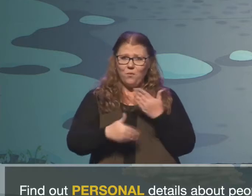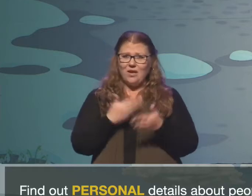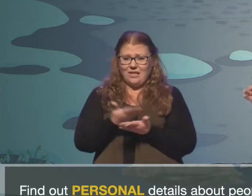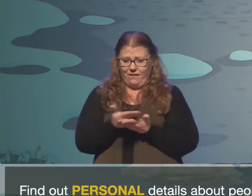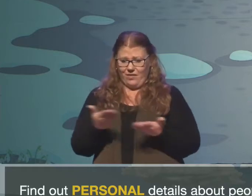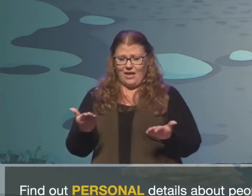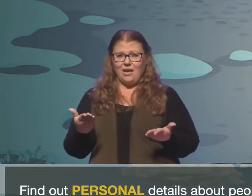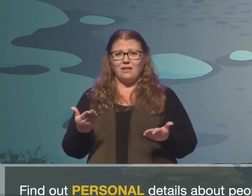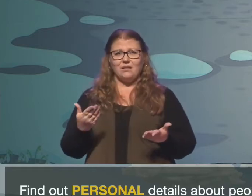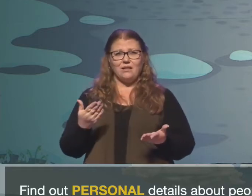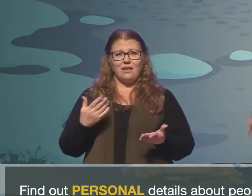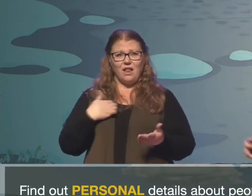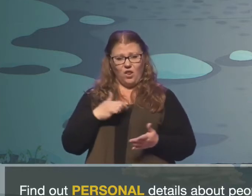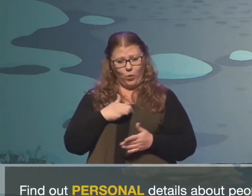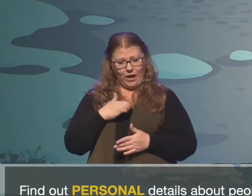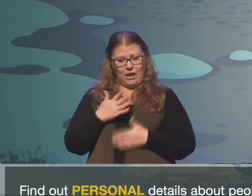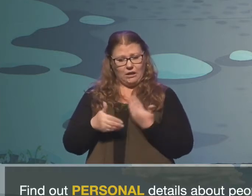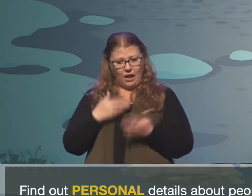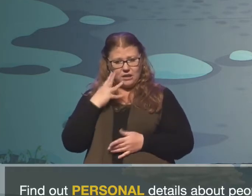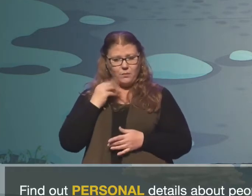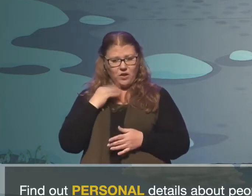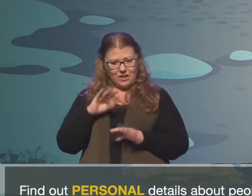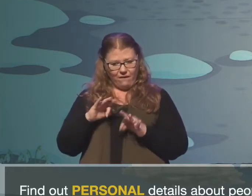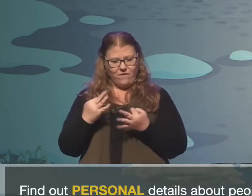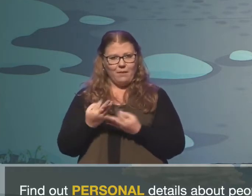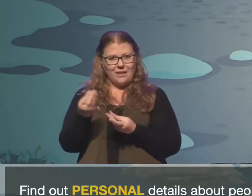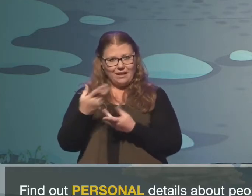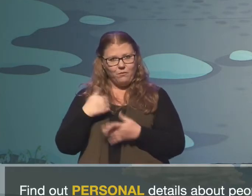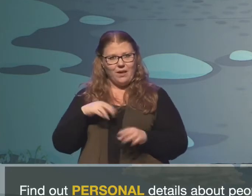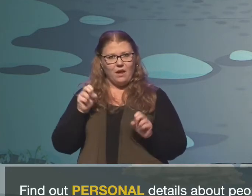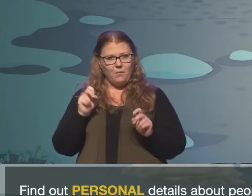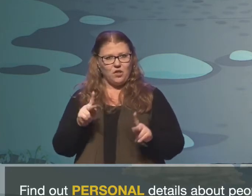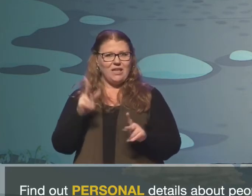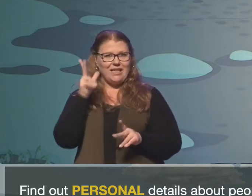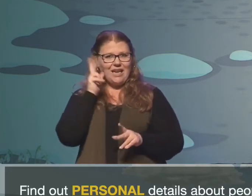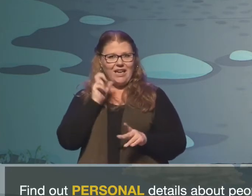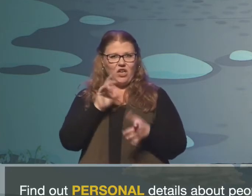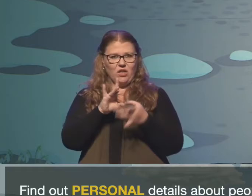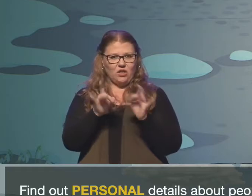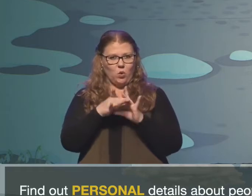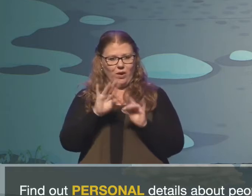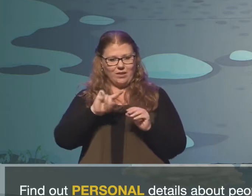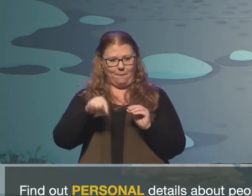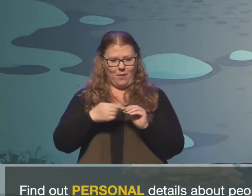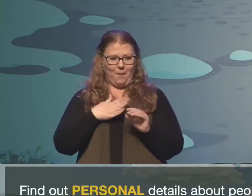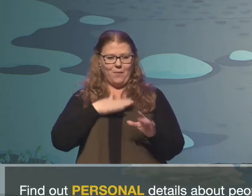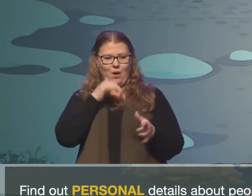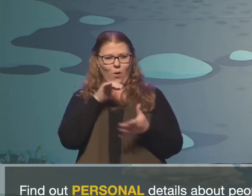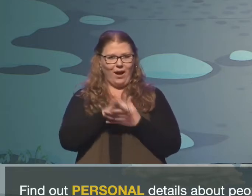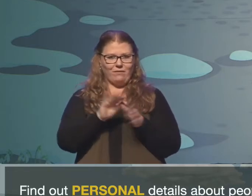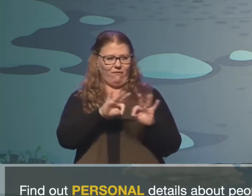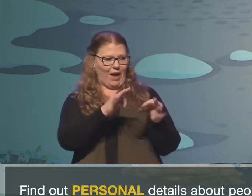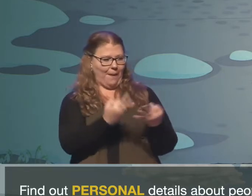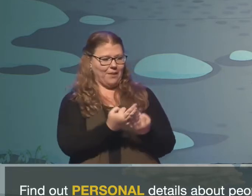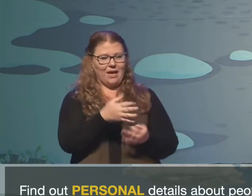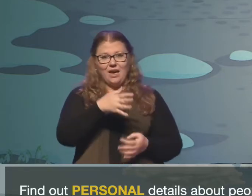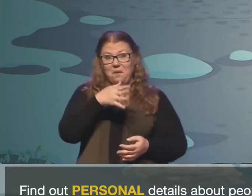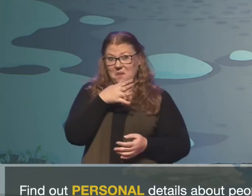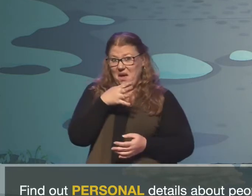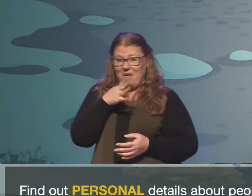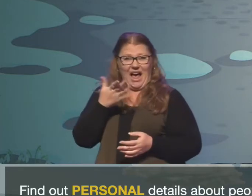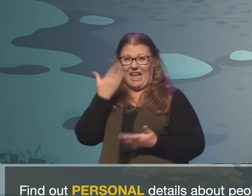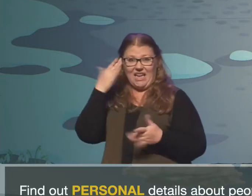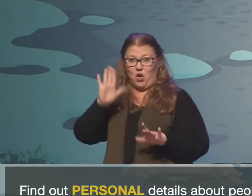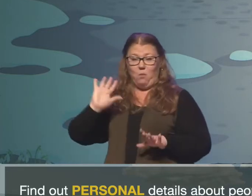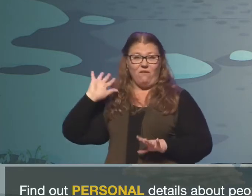that we're kind of going through as a family has given me the opportunity to hear some stories about my wife's family and my wife's mom that I didn't know